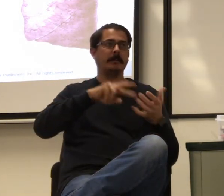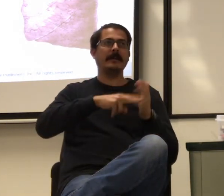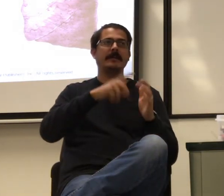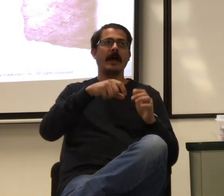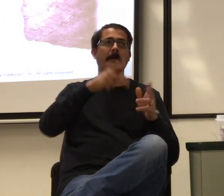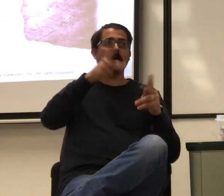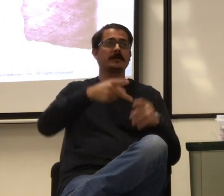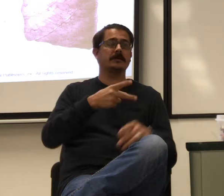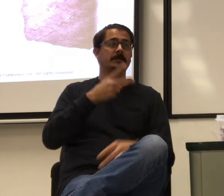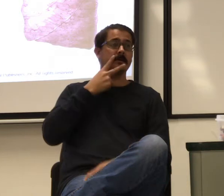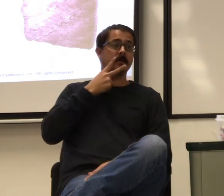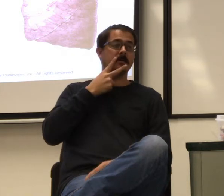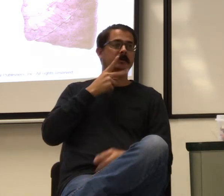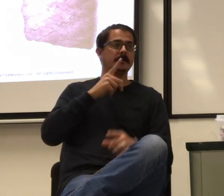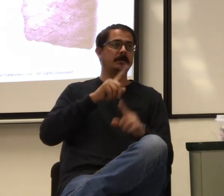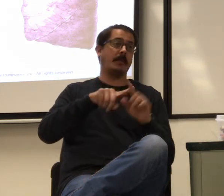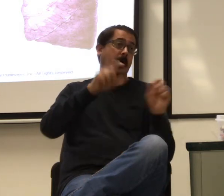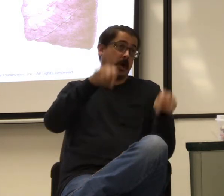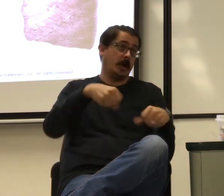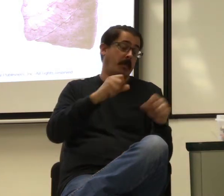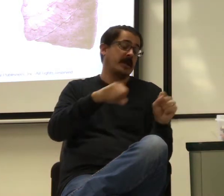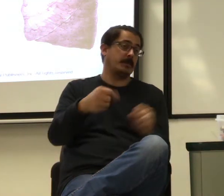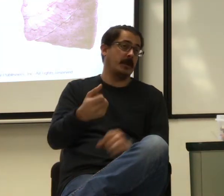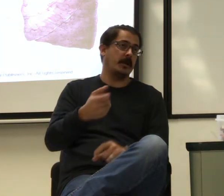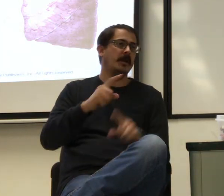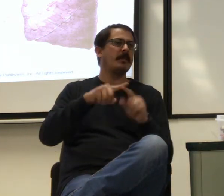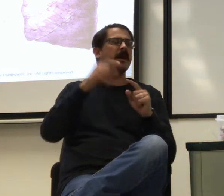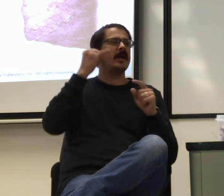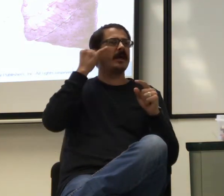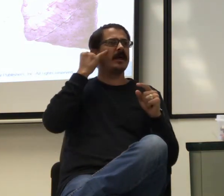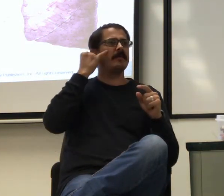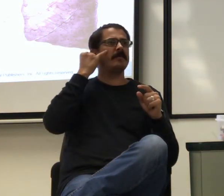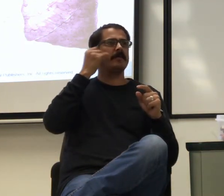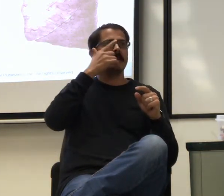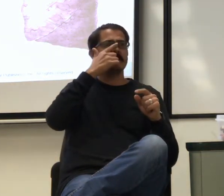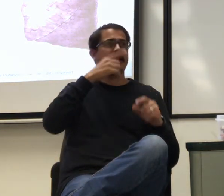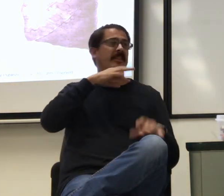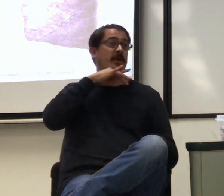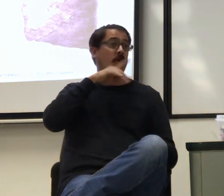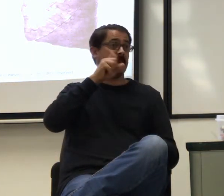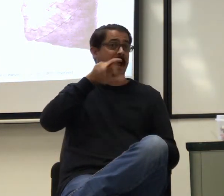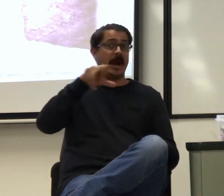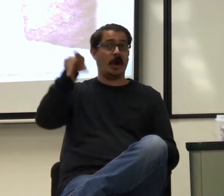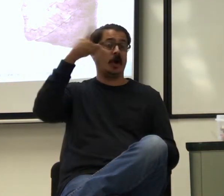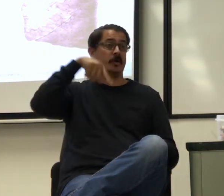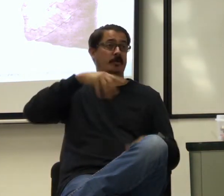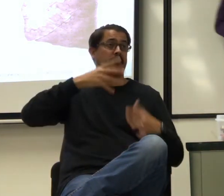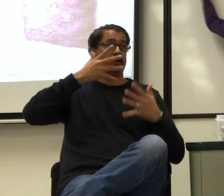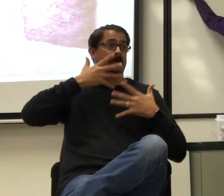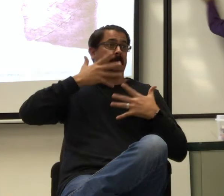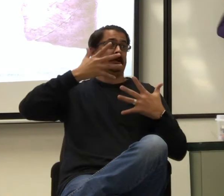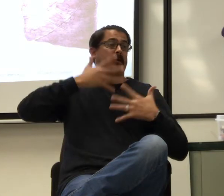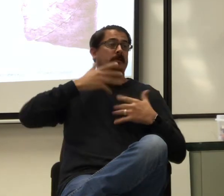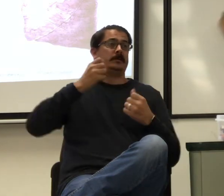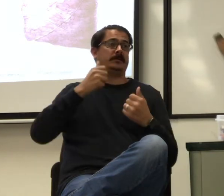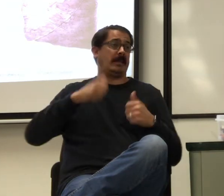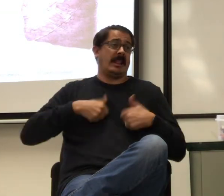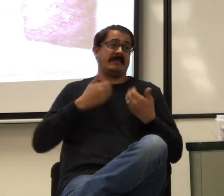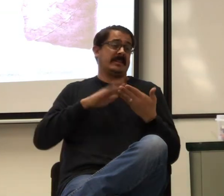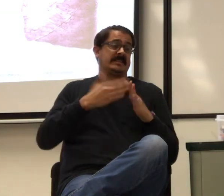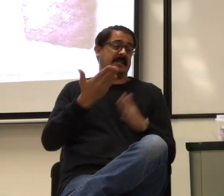smoker, although they certainly could have been. But if it's all the dirty air we breathe, just living in the